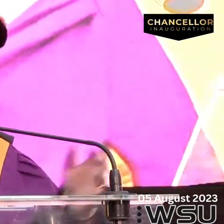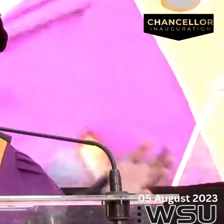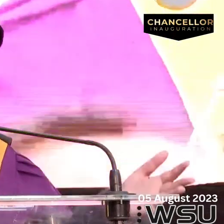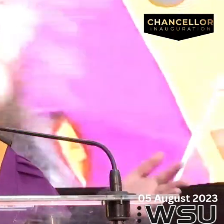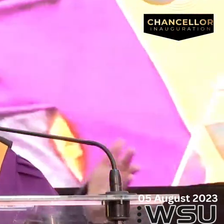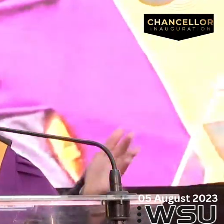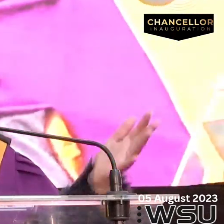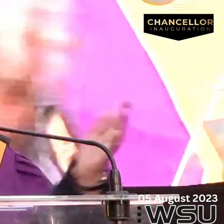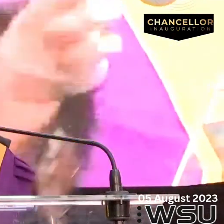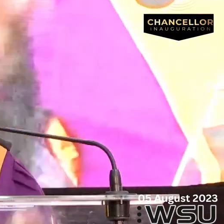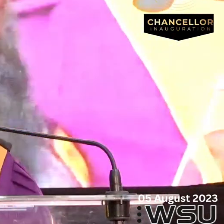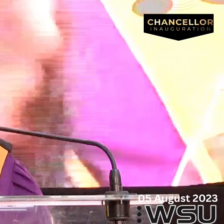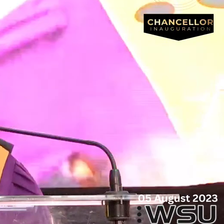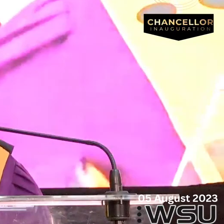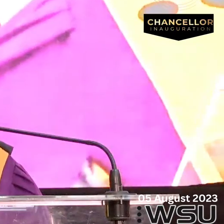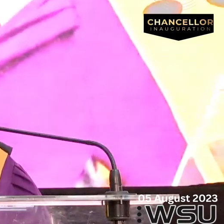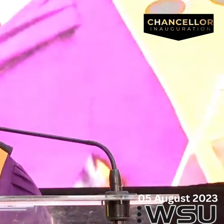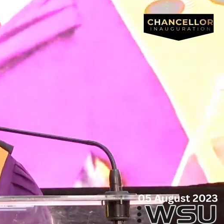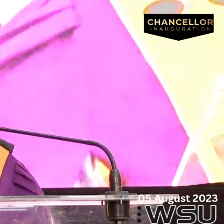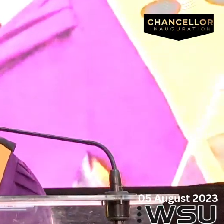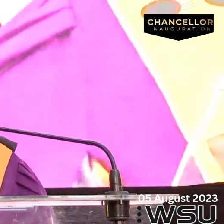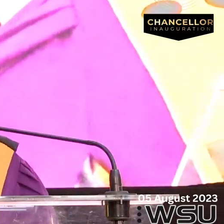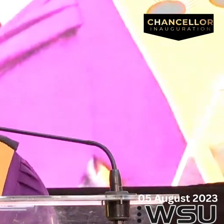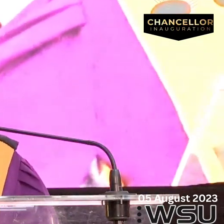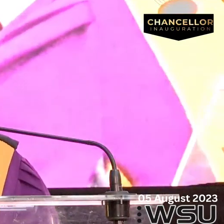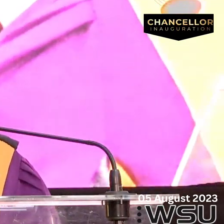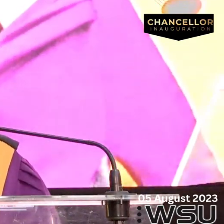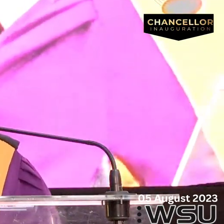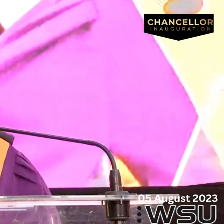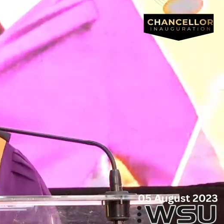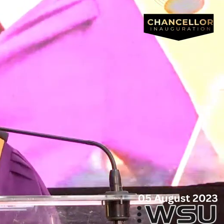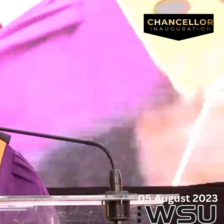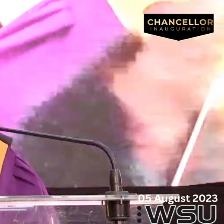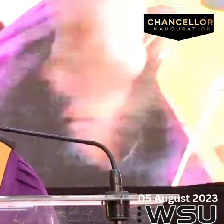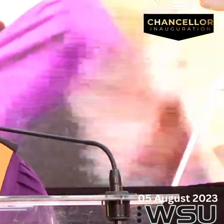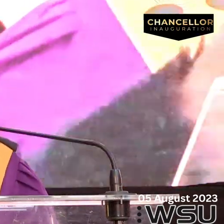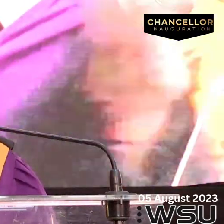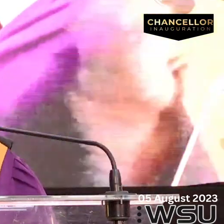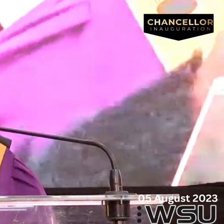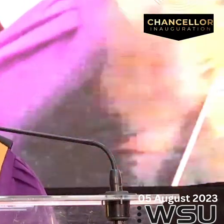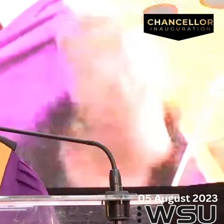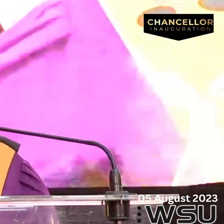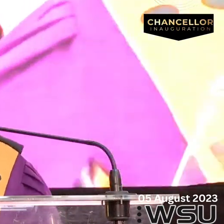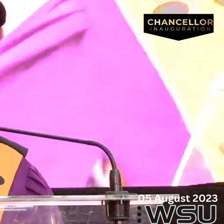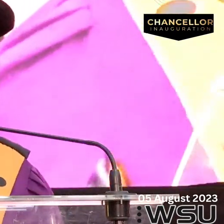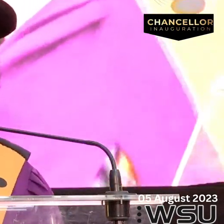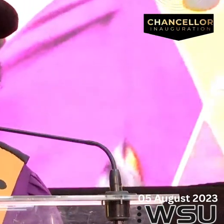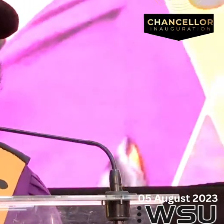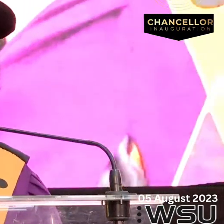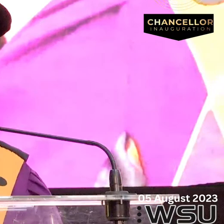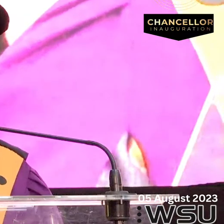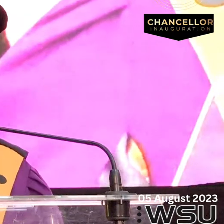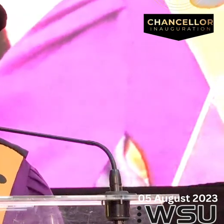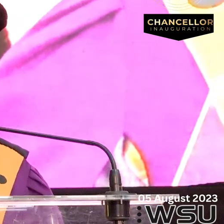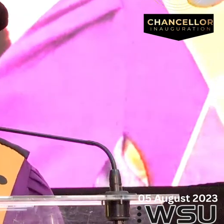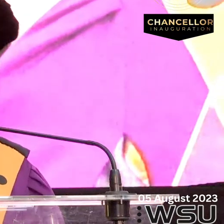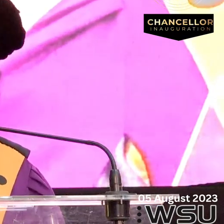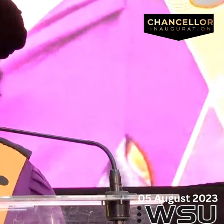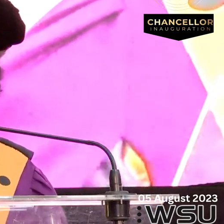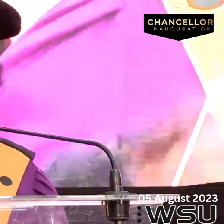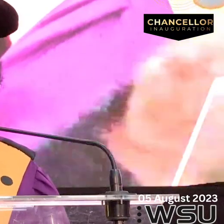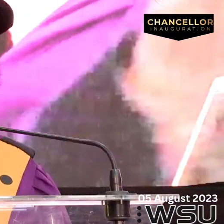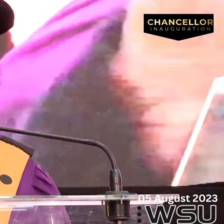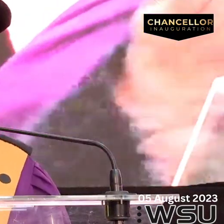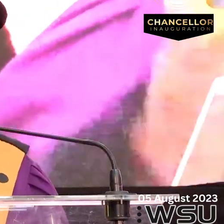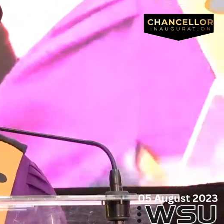all the research that we need to change society. Then academics have these great debates among themselves when they